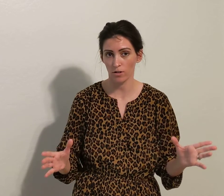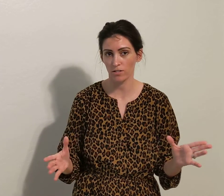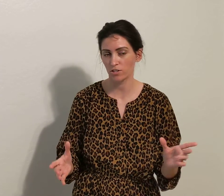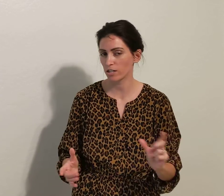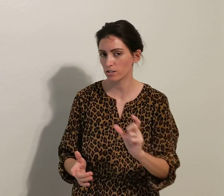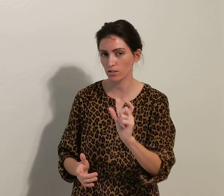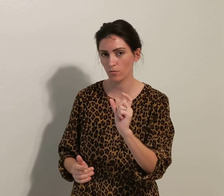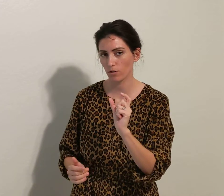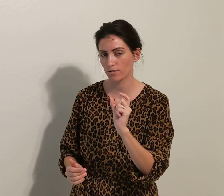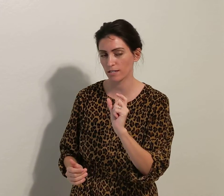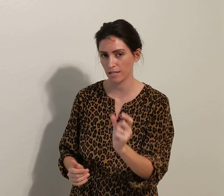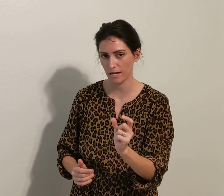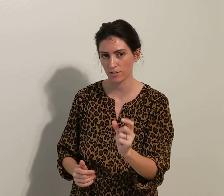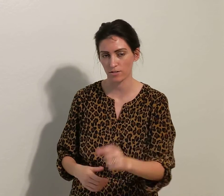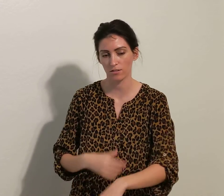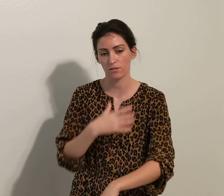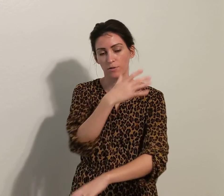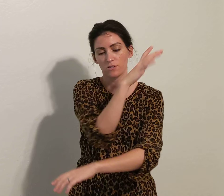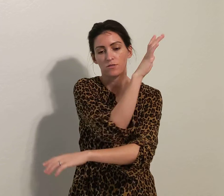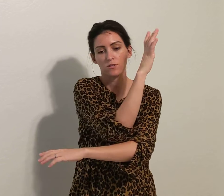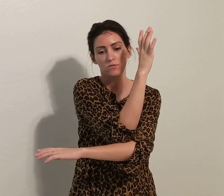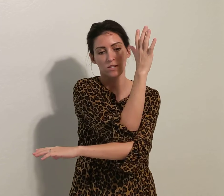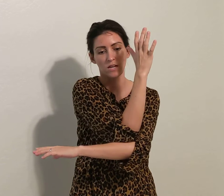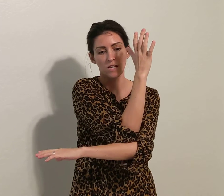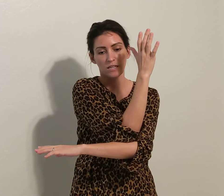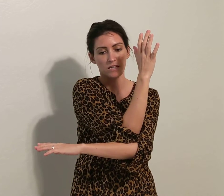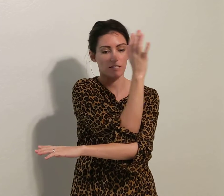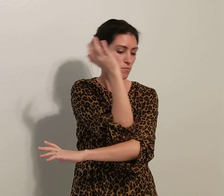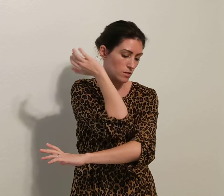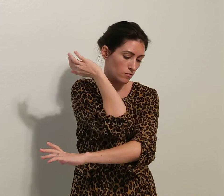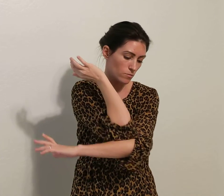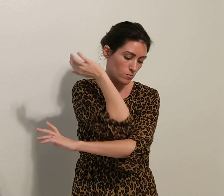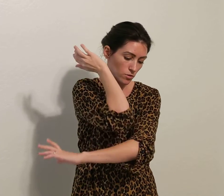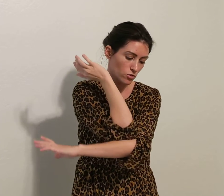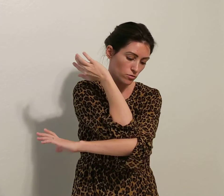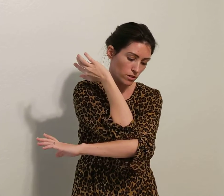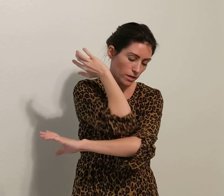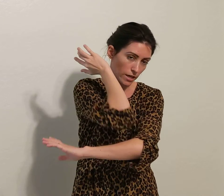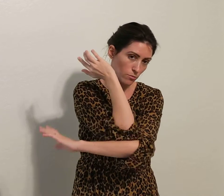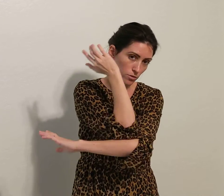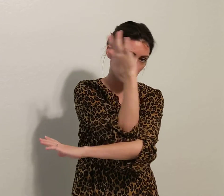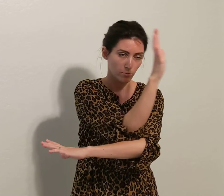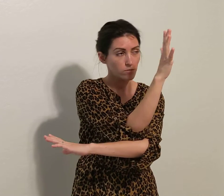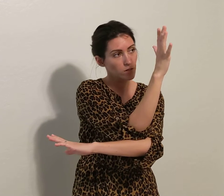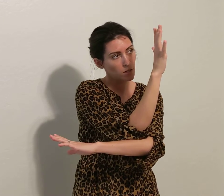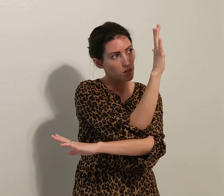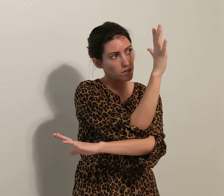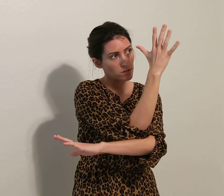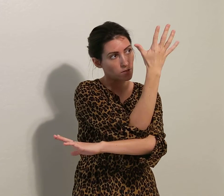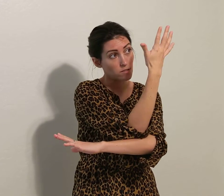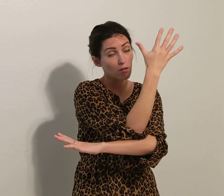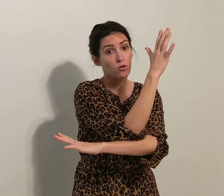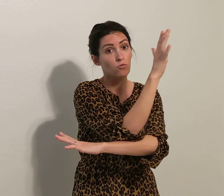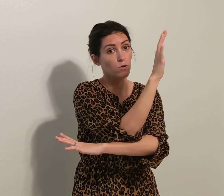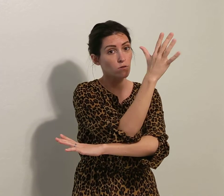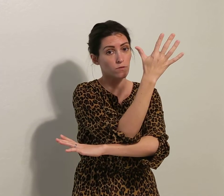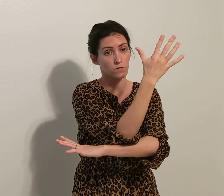chorus changes the words at the end just a little bit. So it goes, Gethsemane, remember your tree, elbow to elbow, and it's a grove of trees.